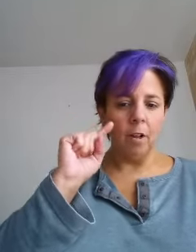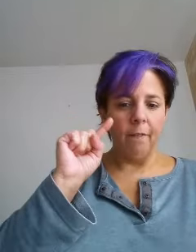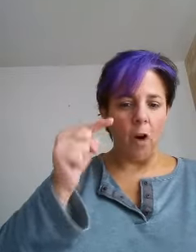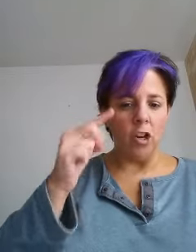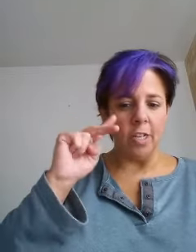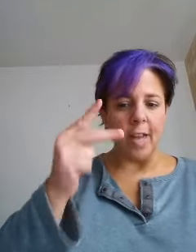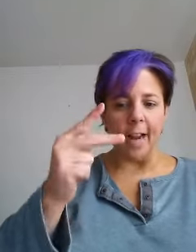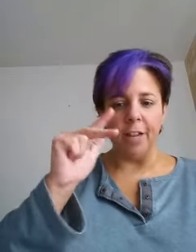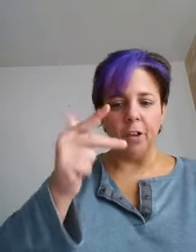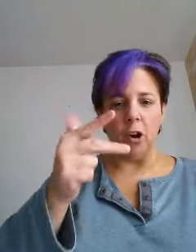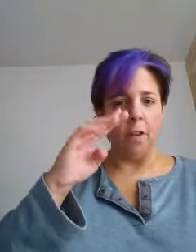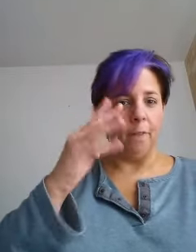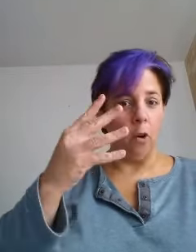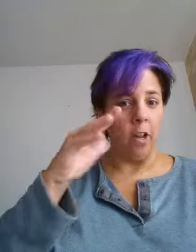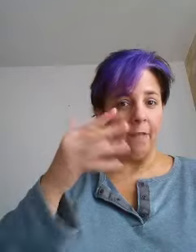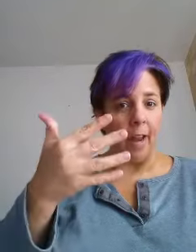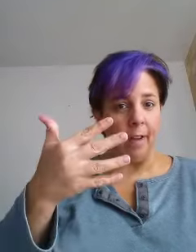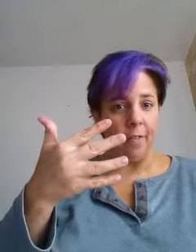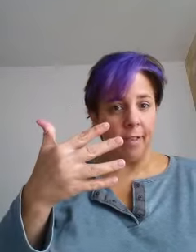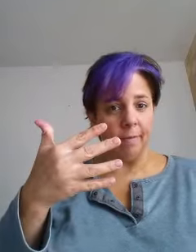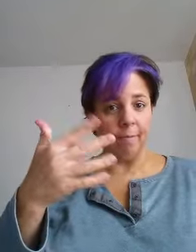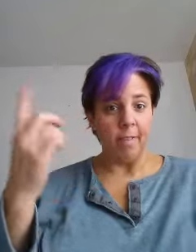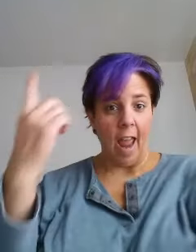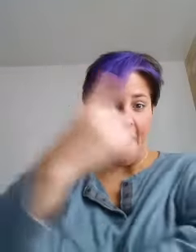First. Second. Third. Fourth. Fifth. Day.